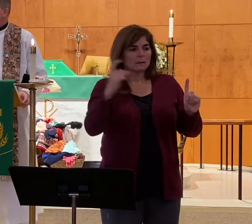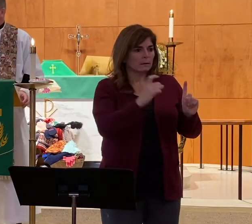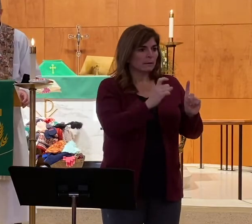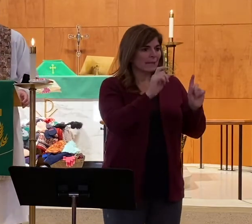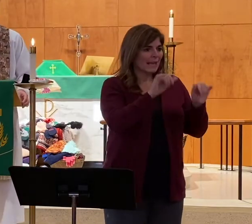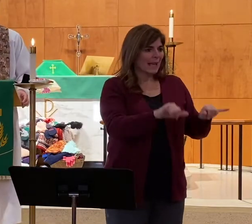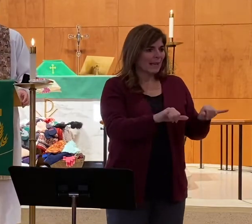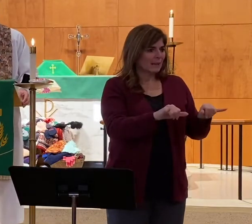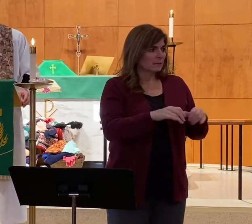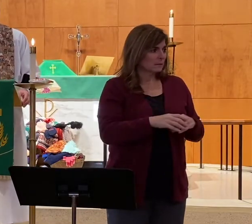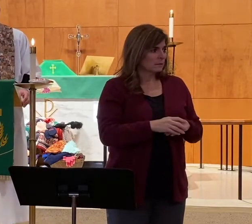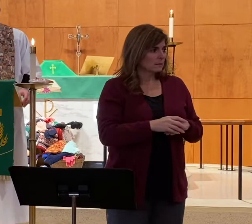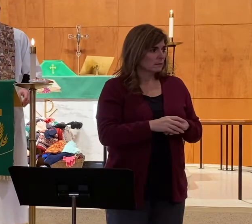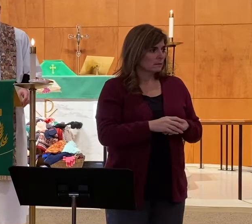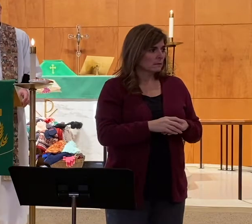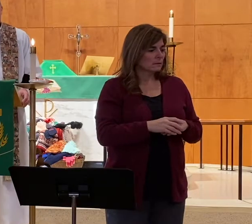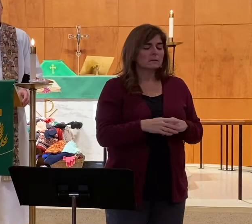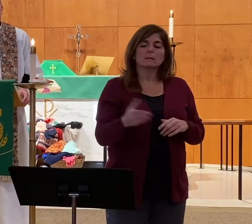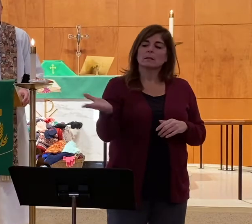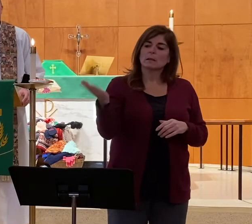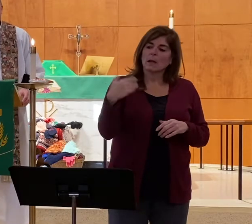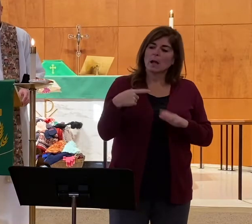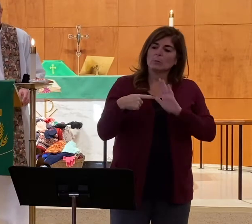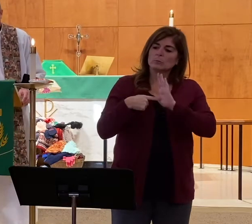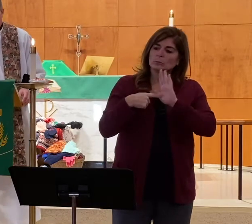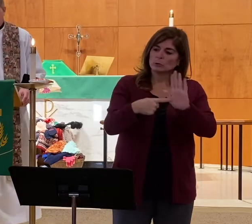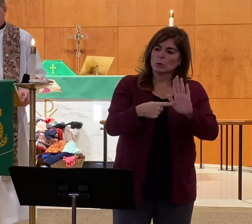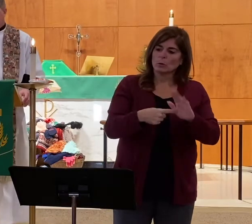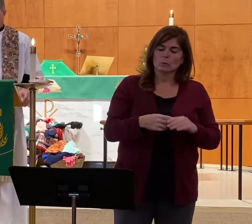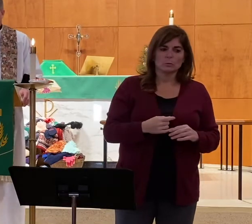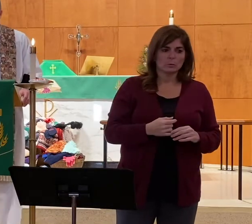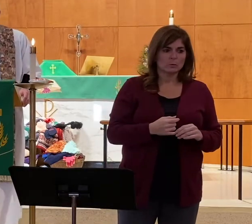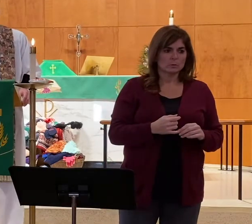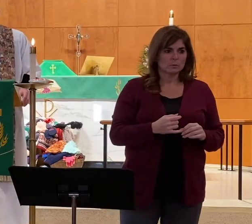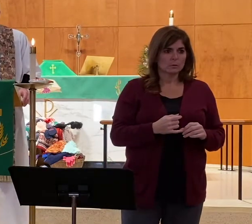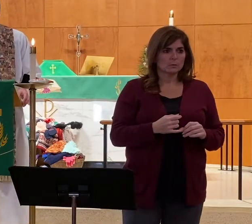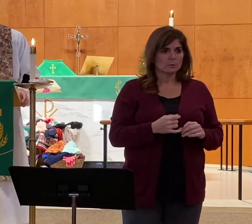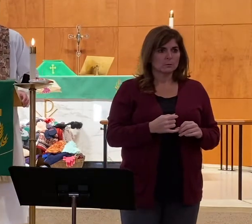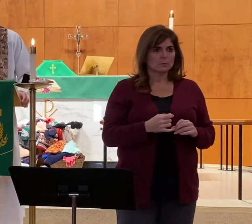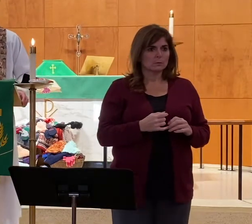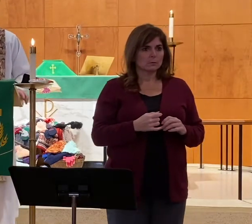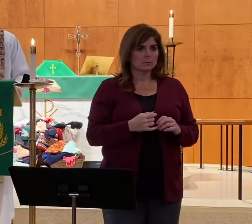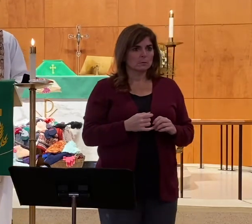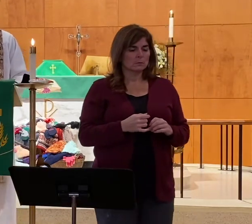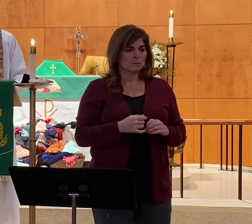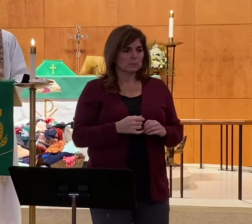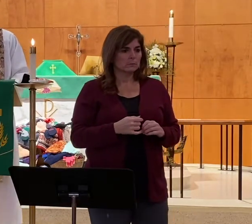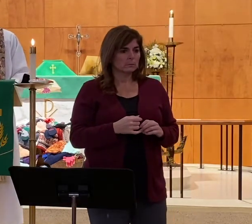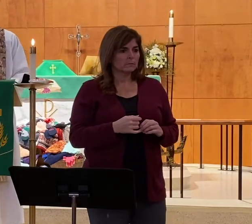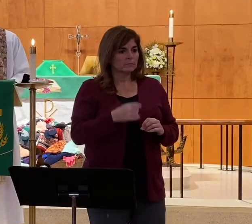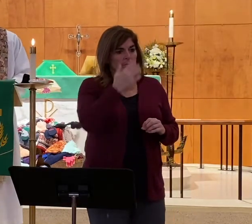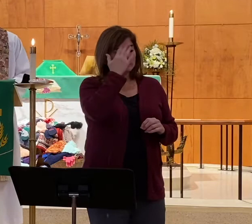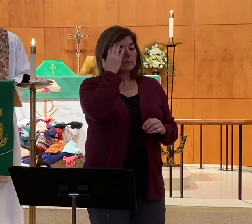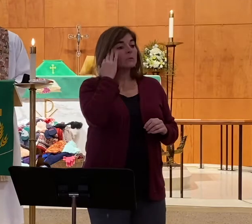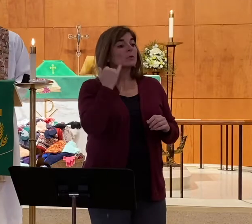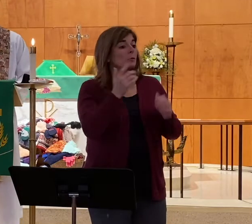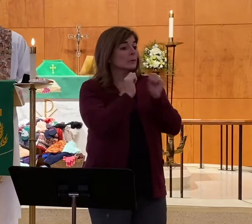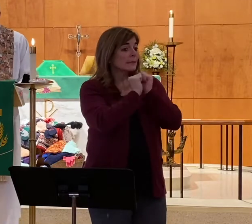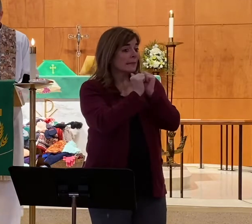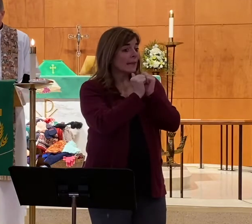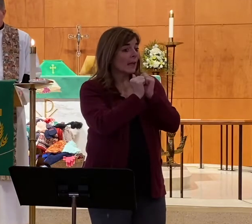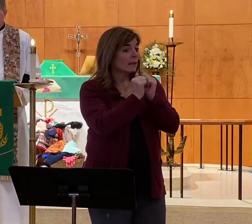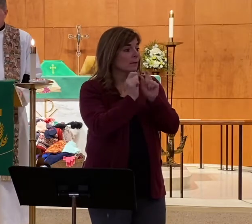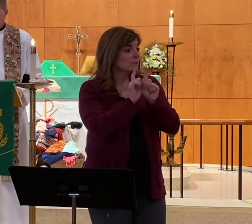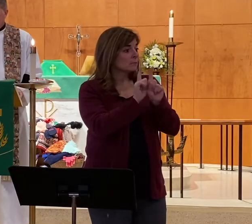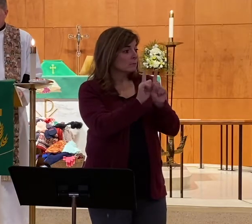Jesus simply replied, "Come and see." And they responded by going with him to see where he was